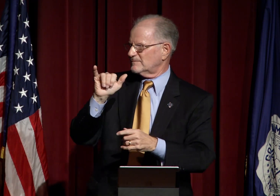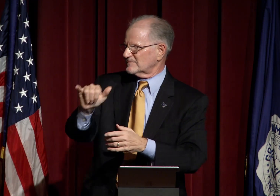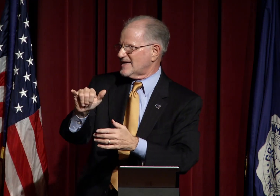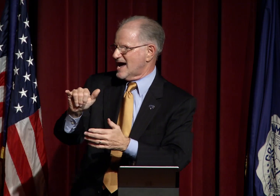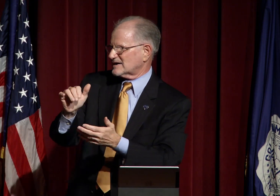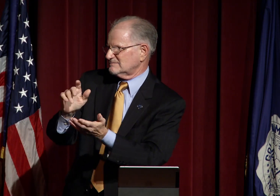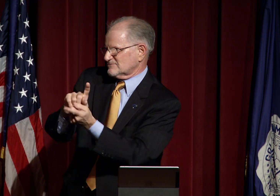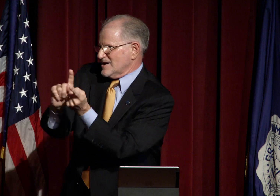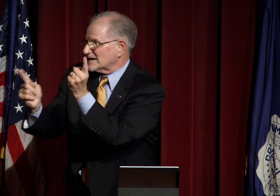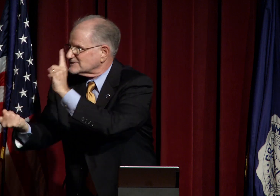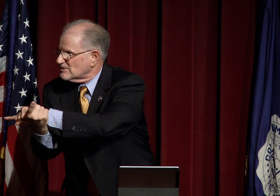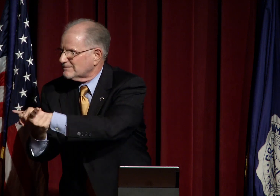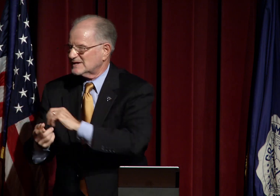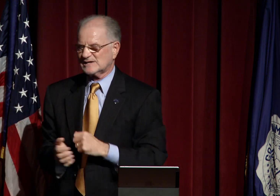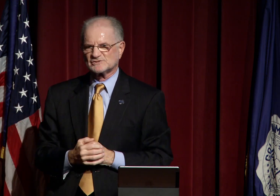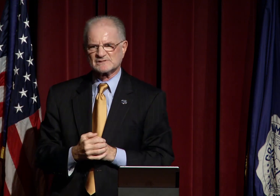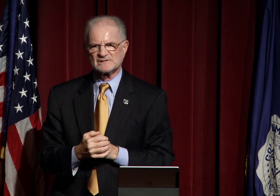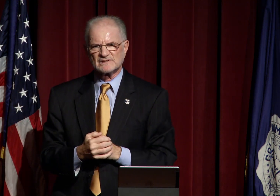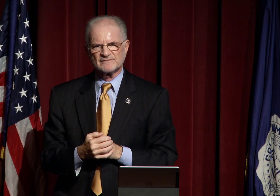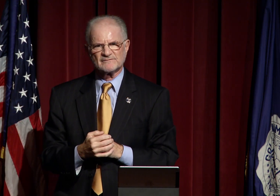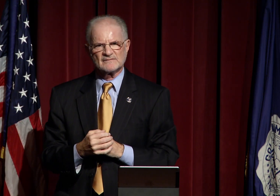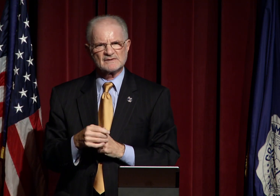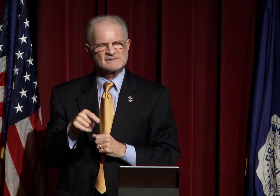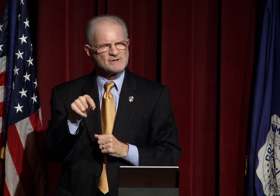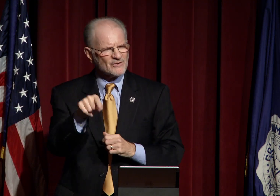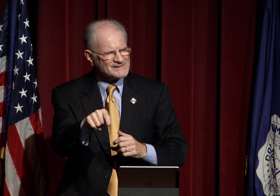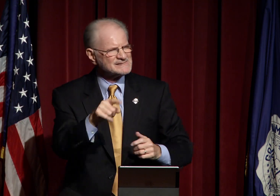will benefit from that multicultural transformation.